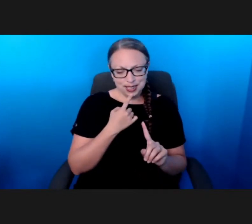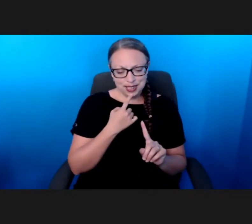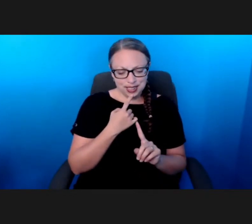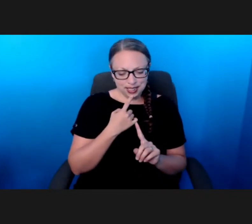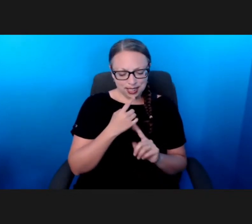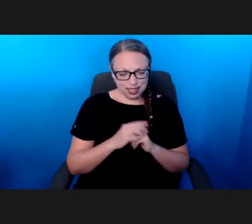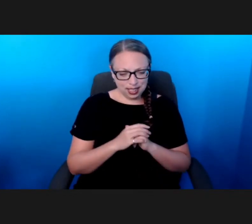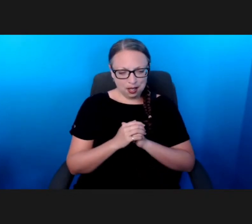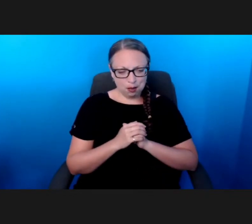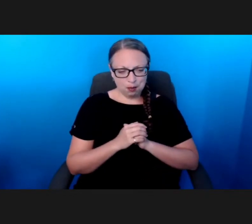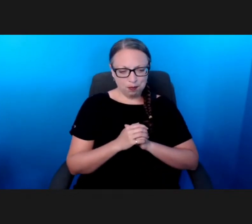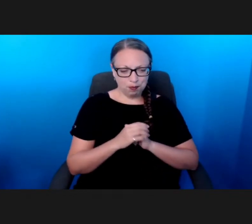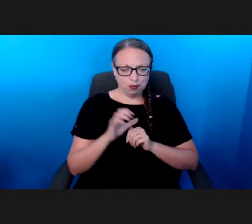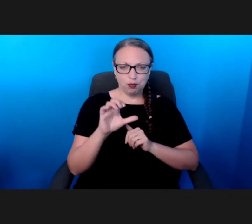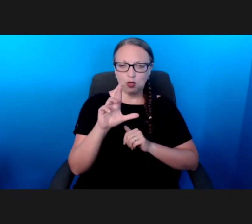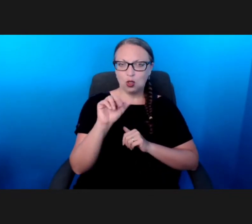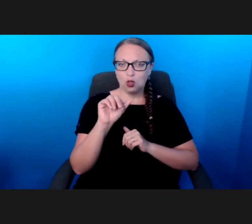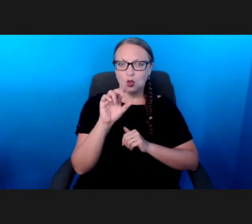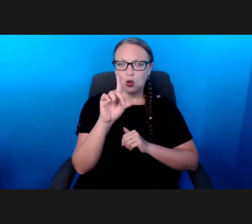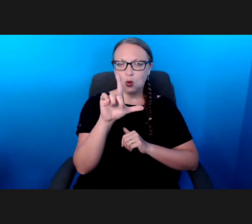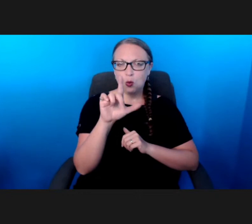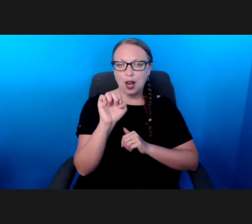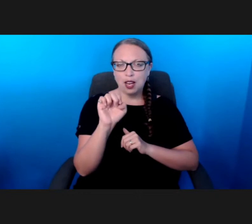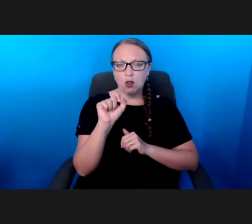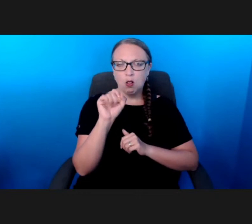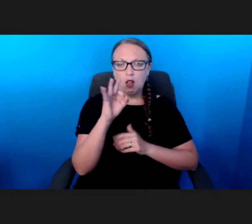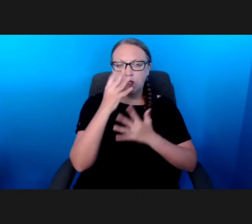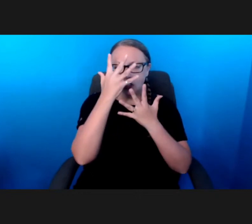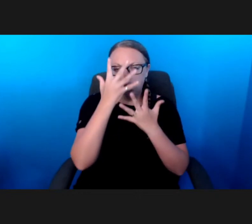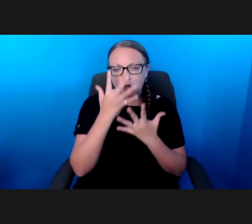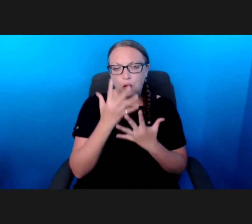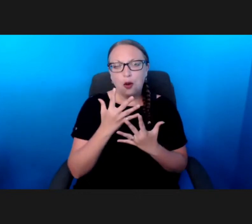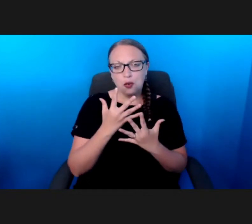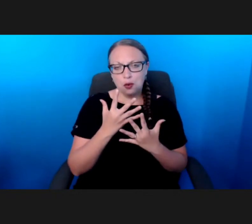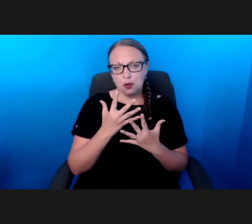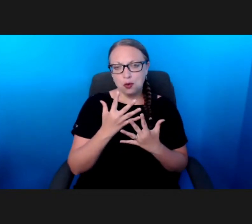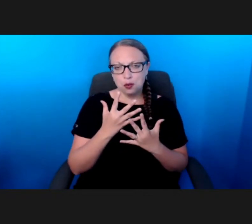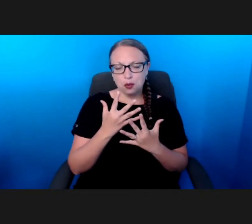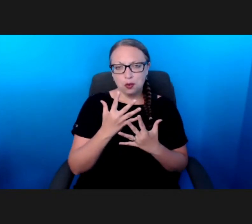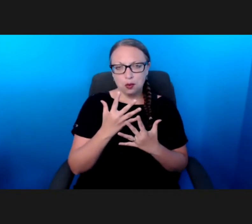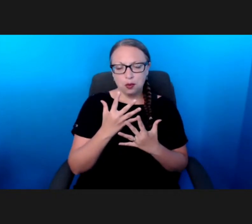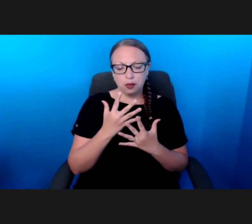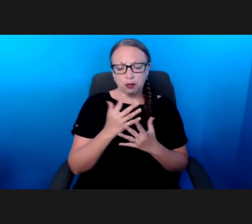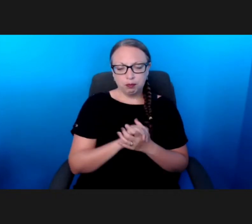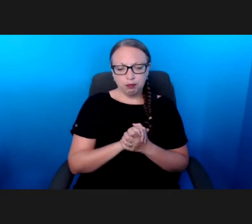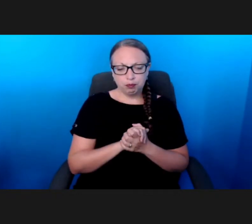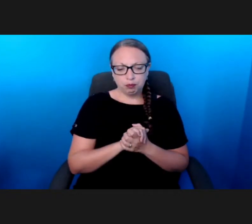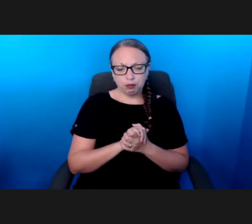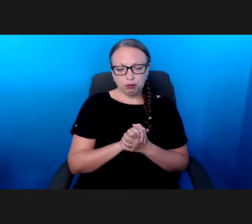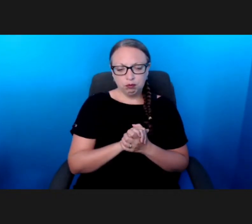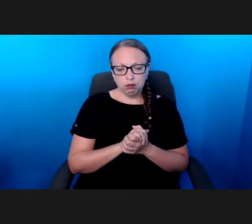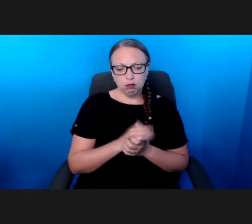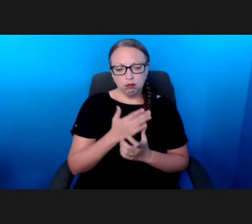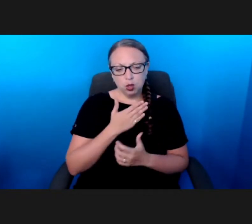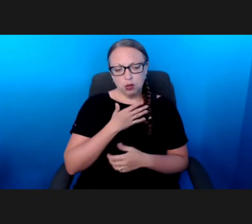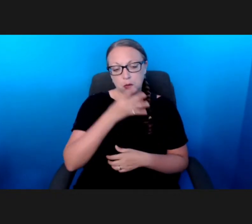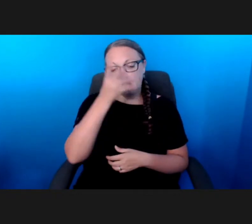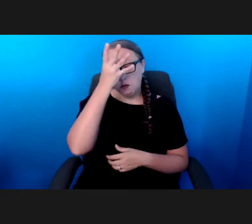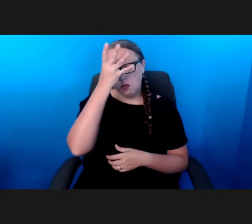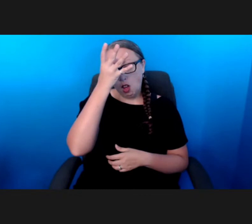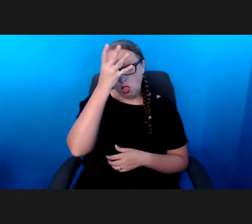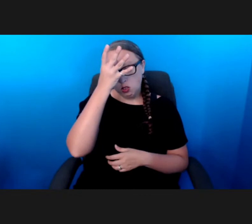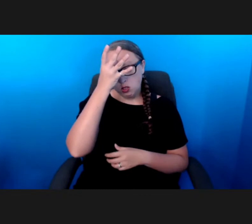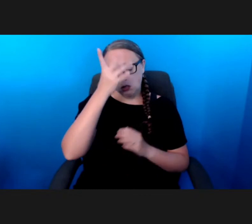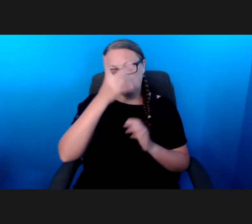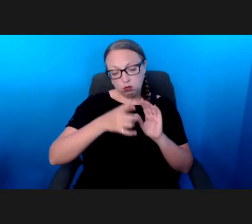cradle of sorrow, I think, was a piece. Mm-hmm. And it was my father's expression of